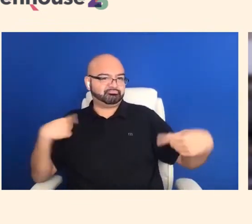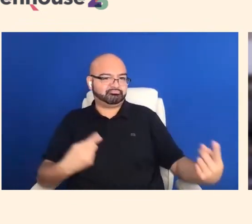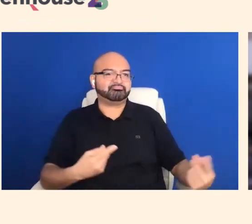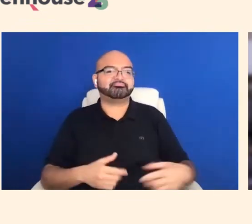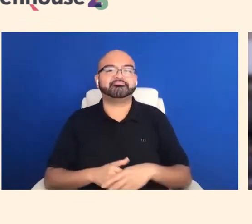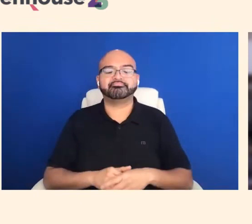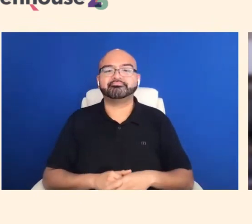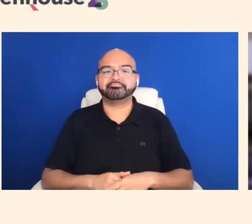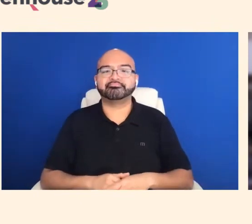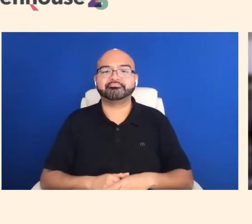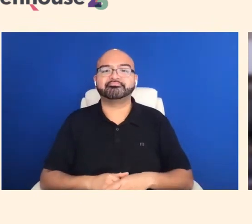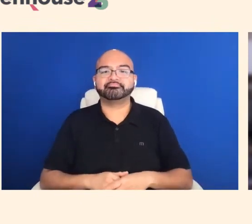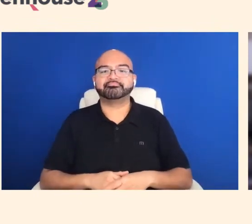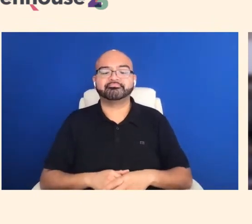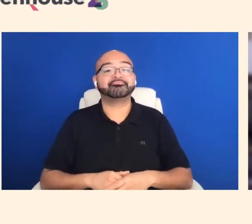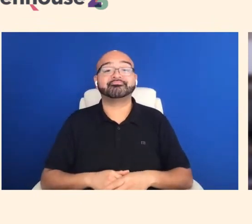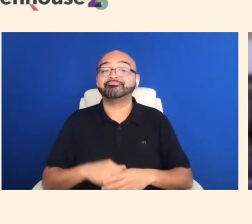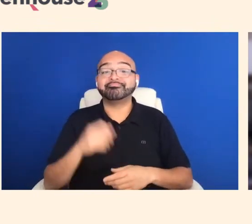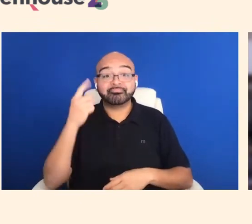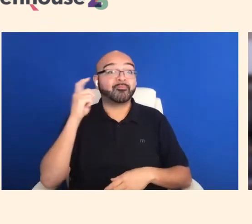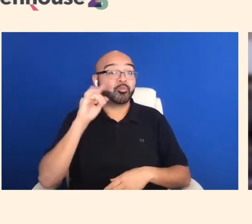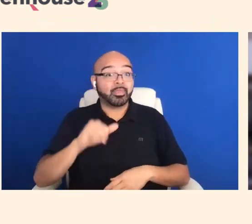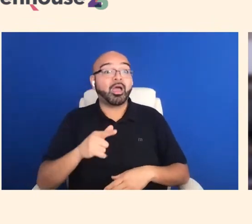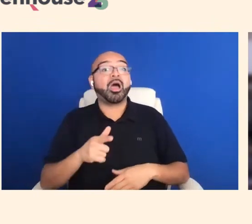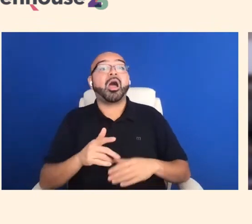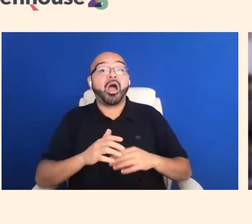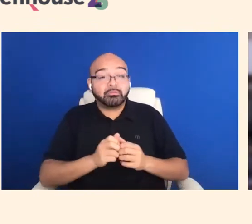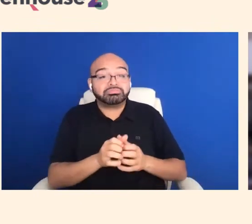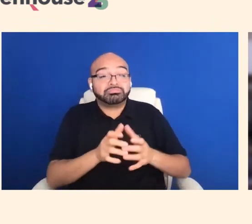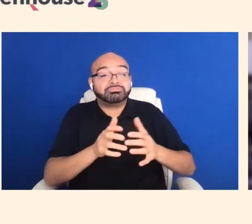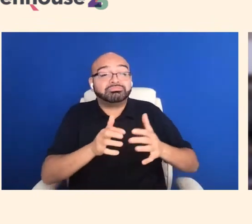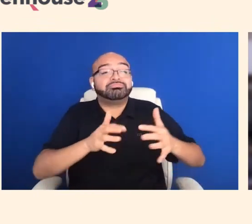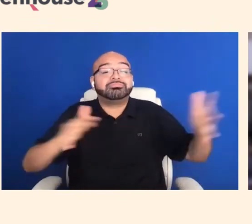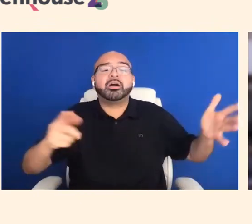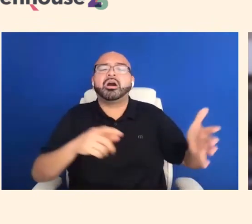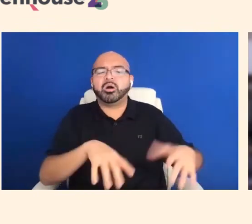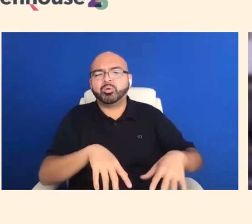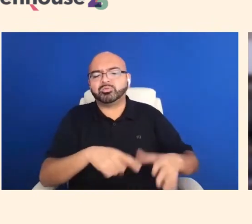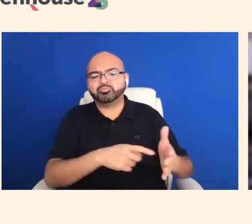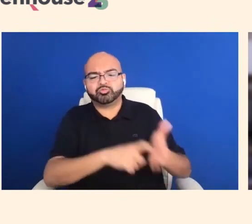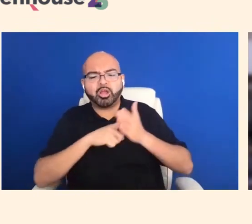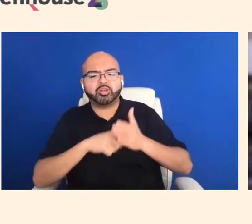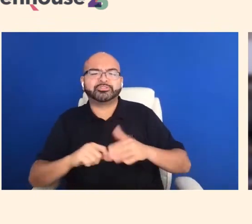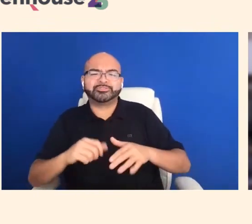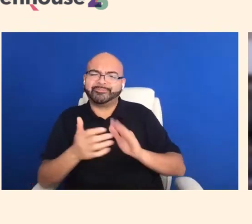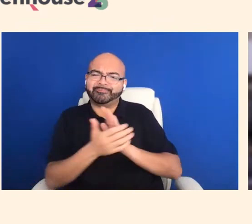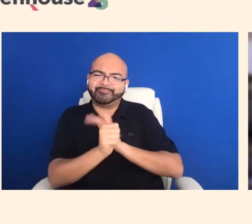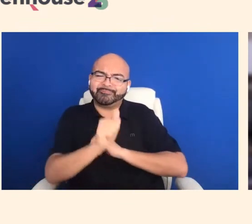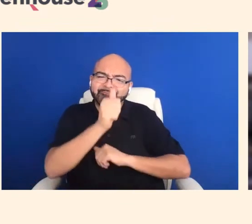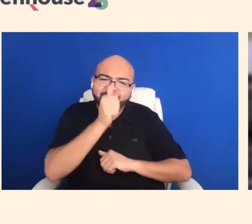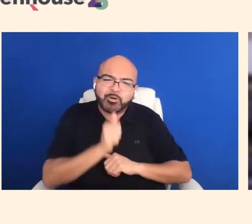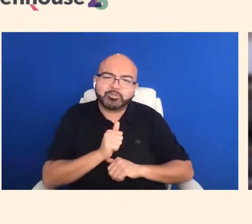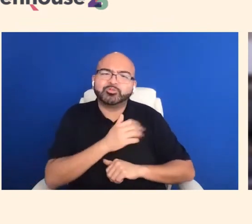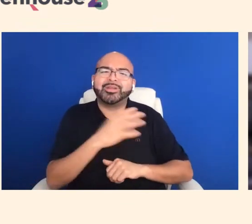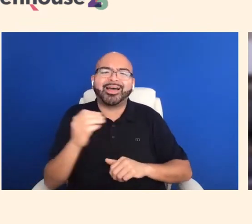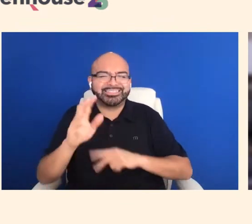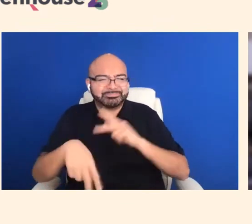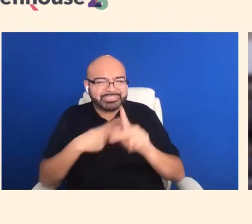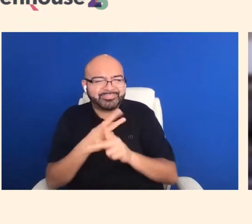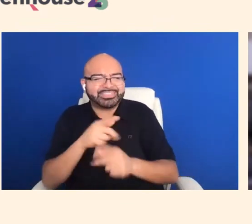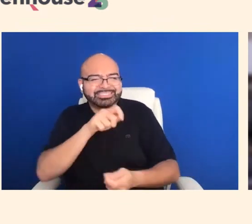takes fortitude and a certain strength to be able to do something like that.